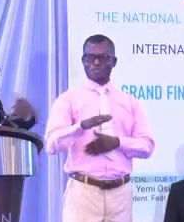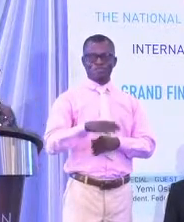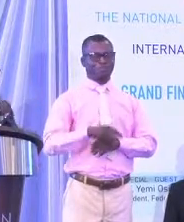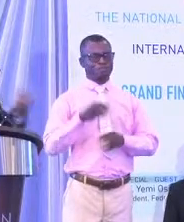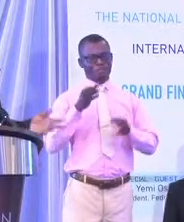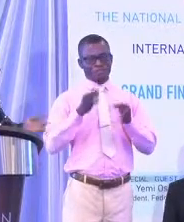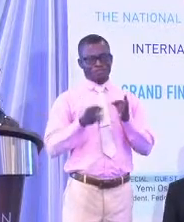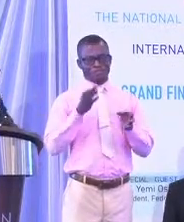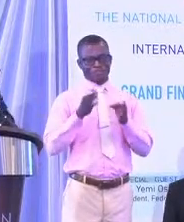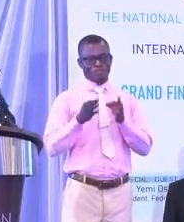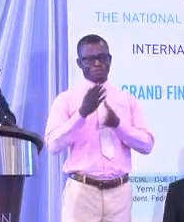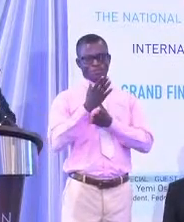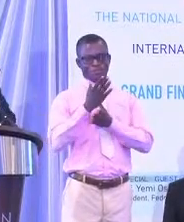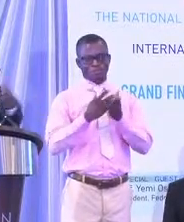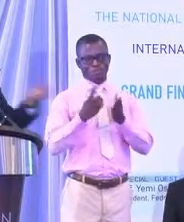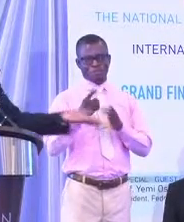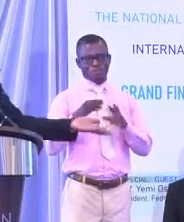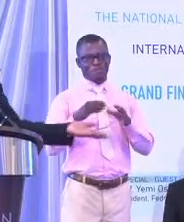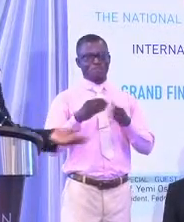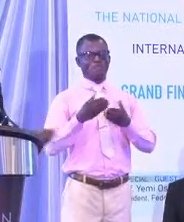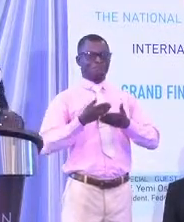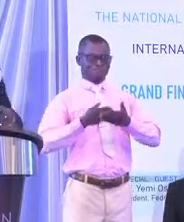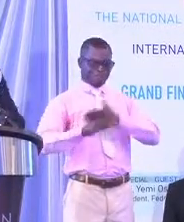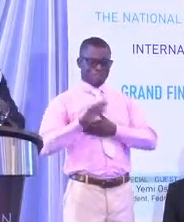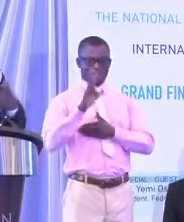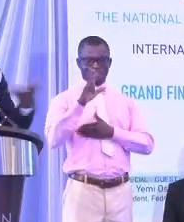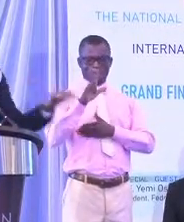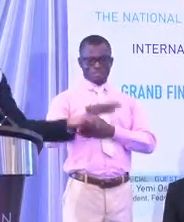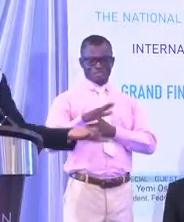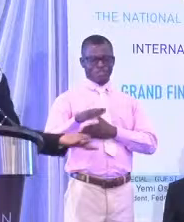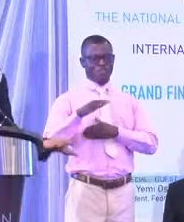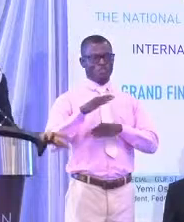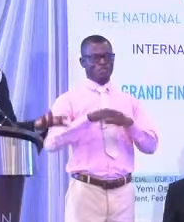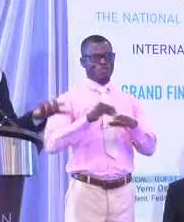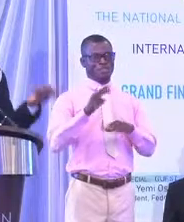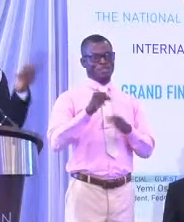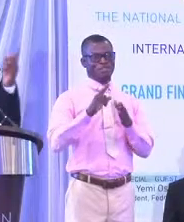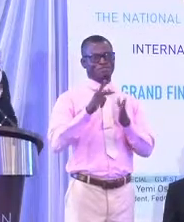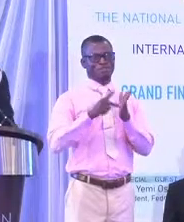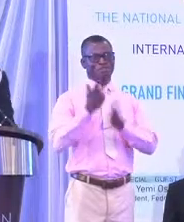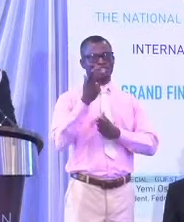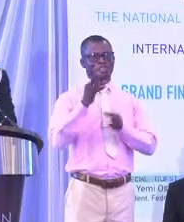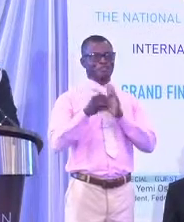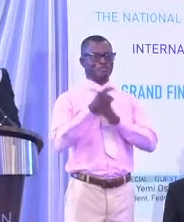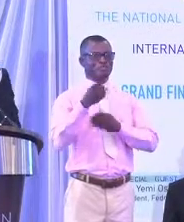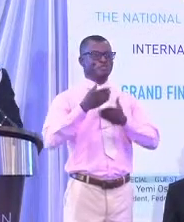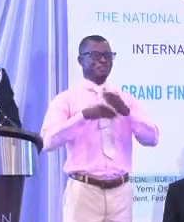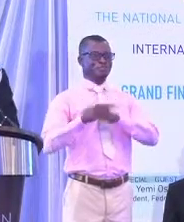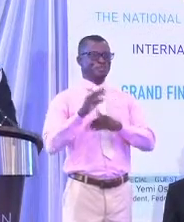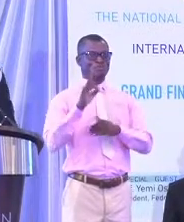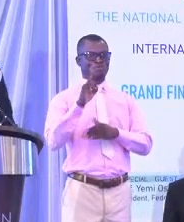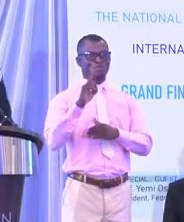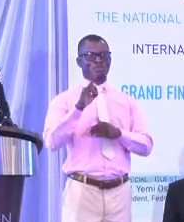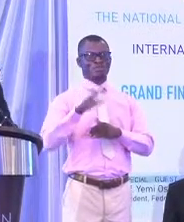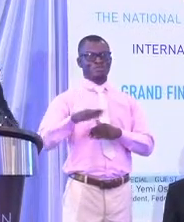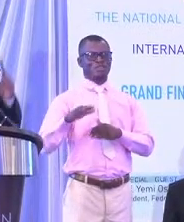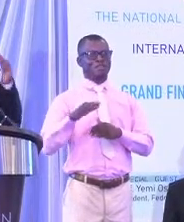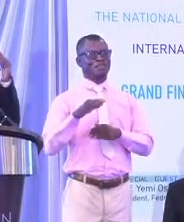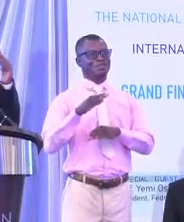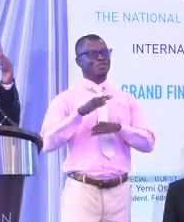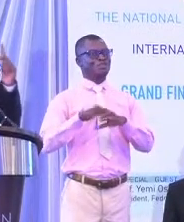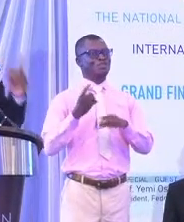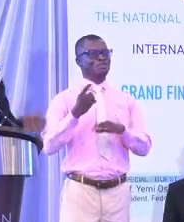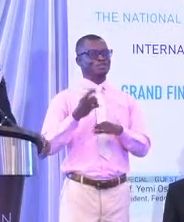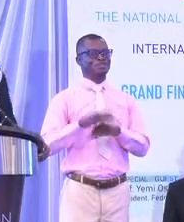if somebody gives birth to 3 children and they call them triplets, what if you give birth to 1 child? And the boy said,